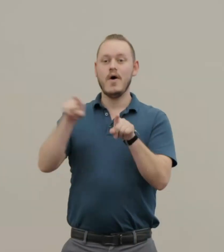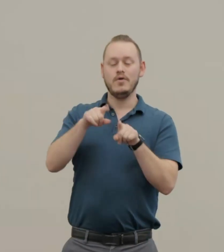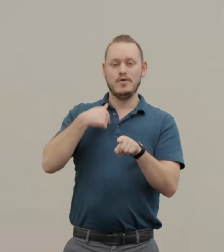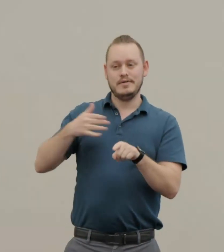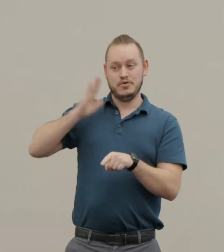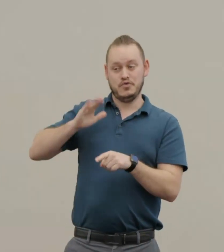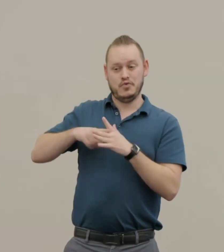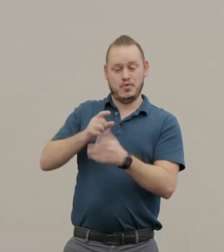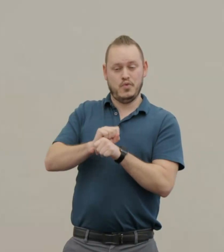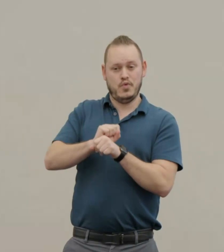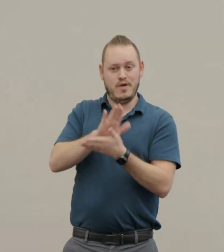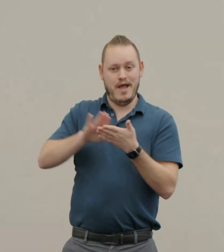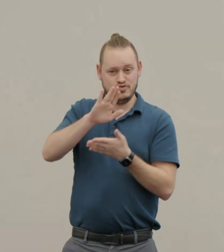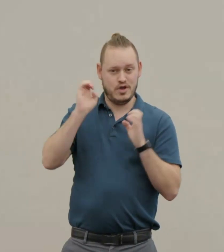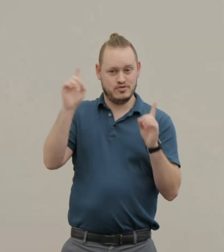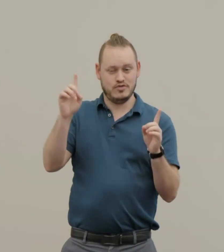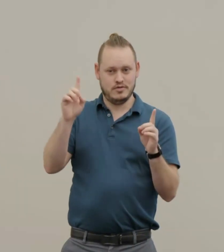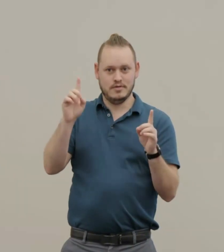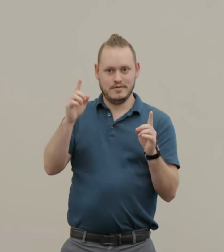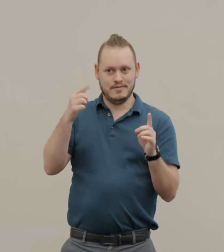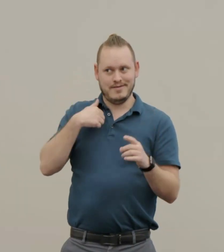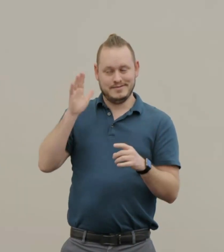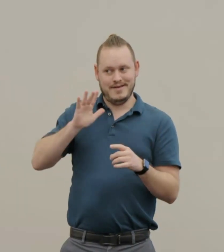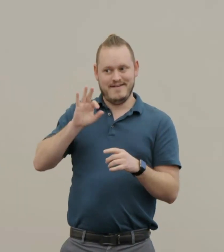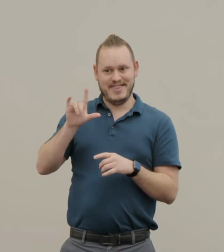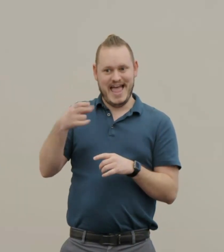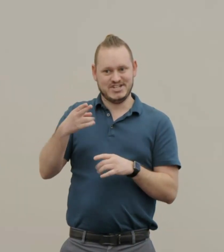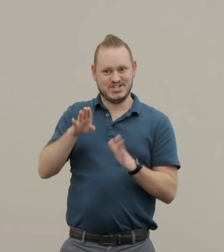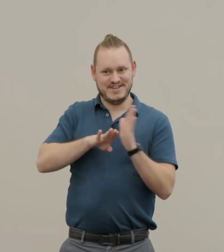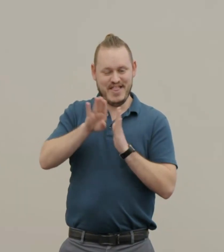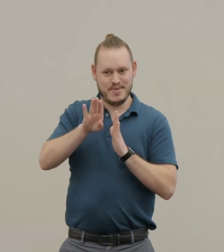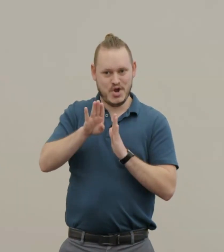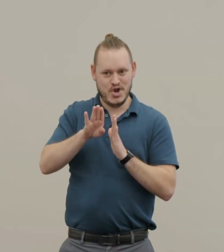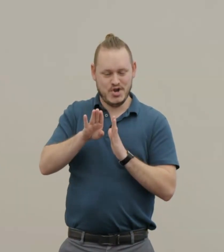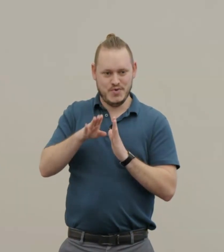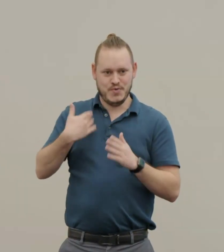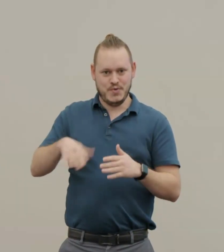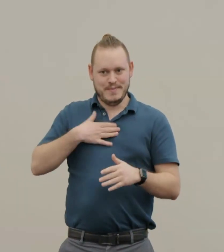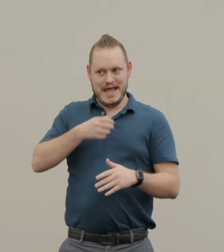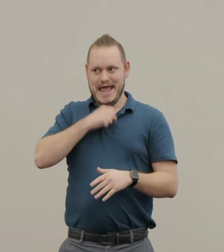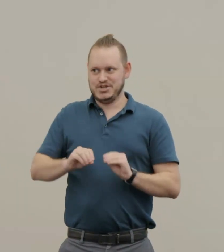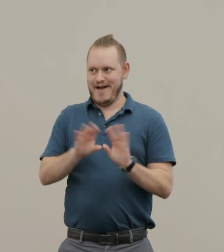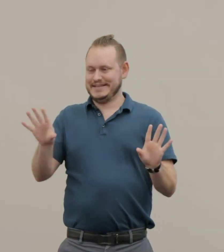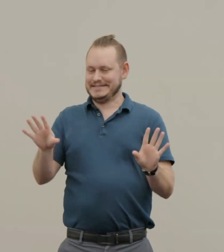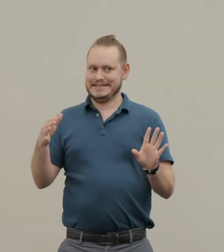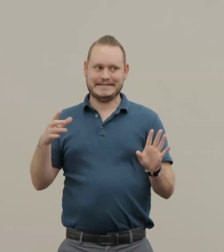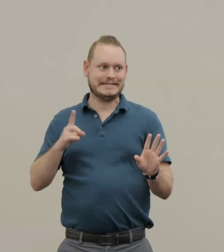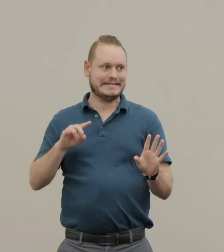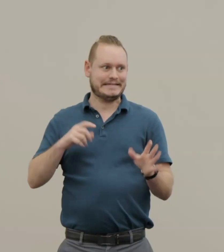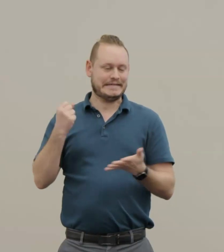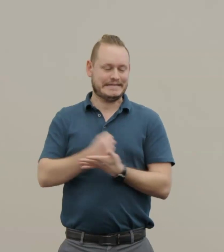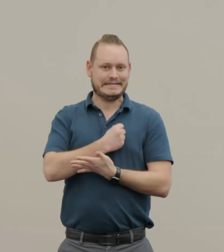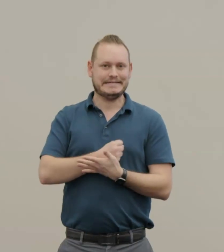higher education as a, believe it or not, Flash developer. Aged myself, did